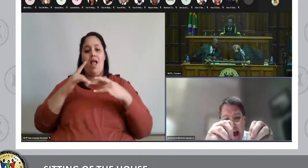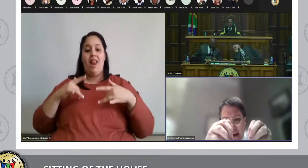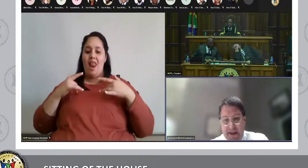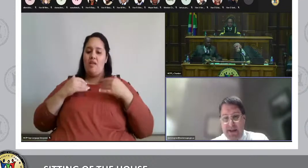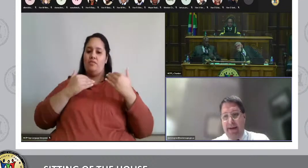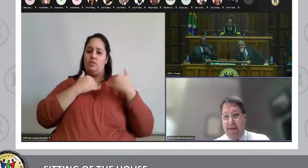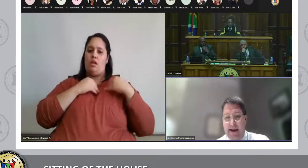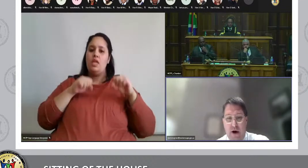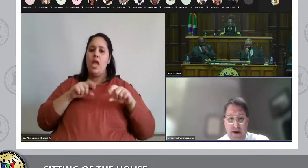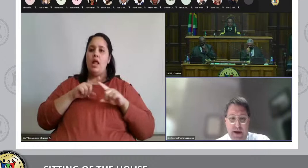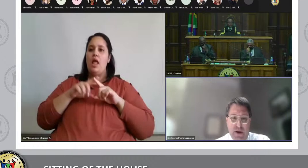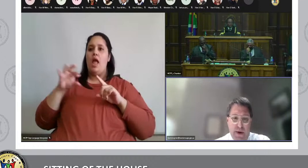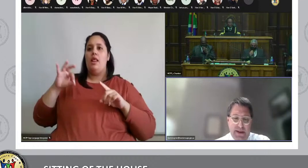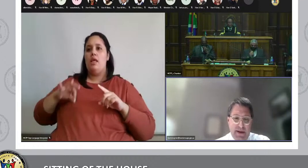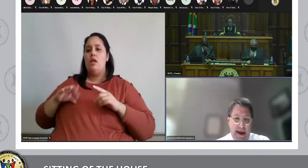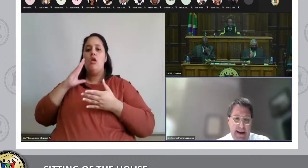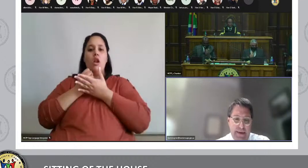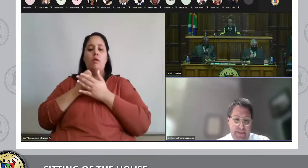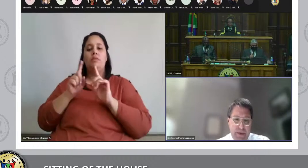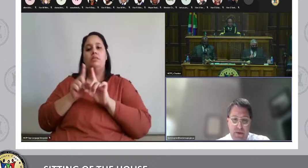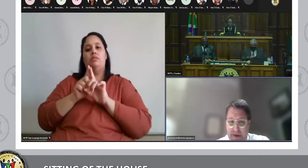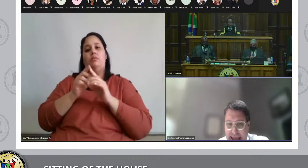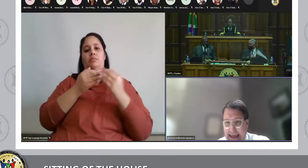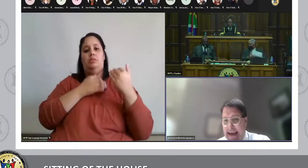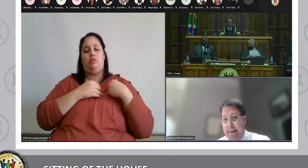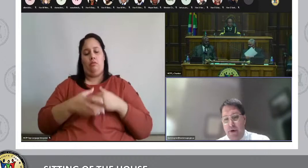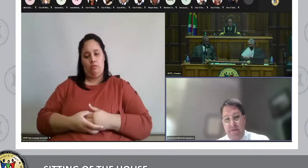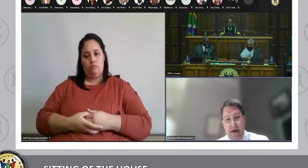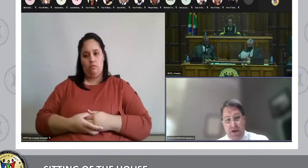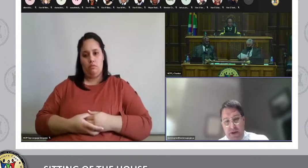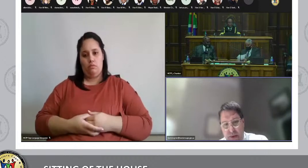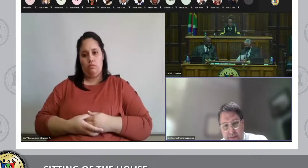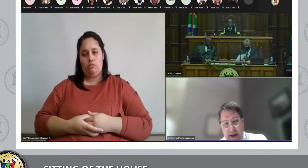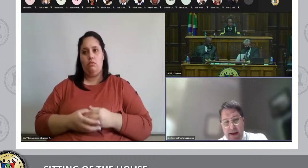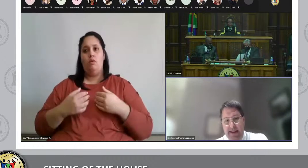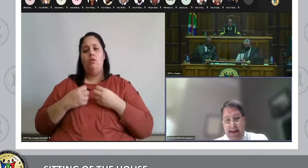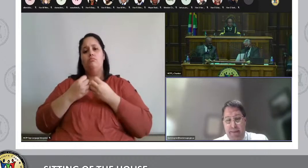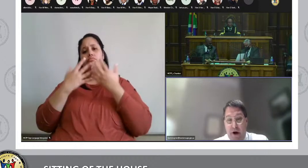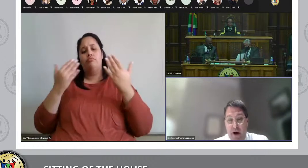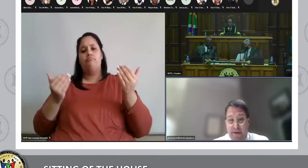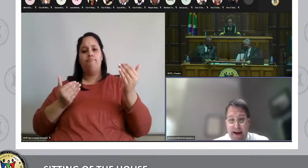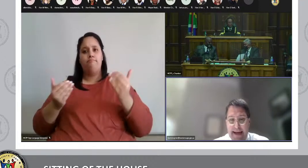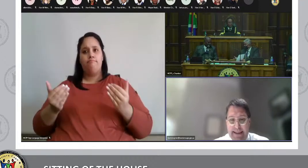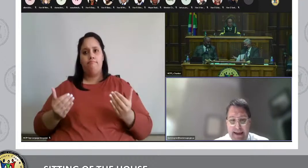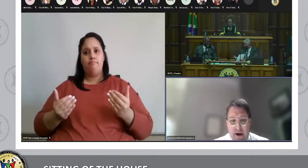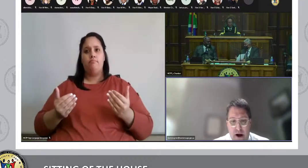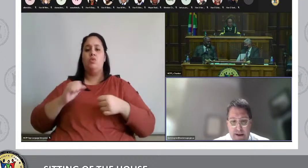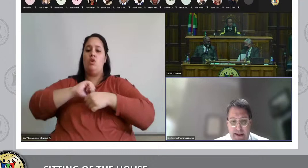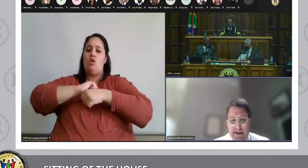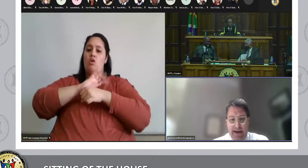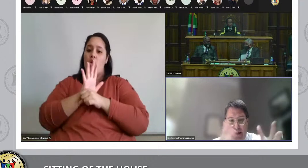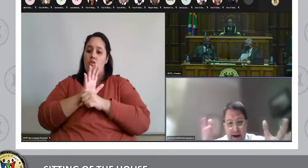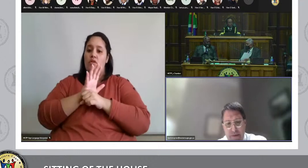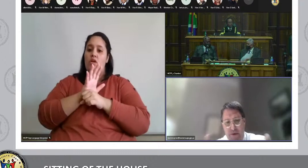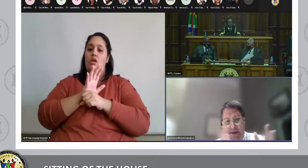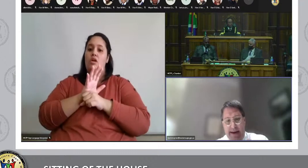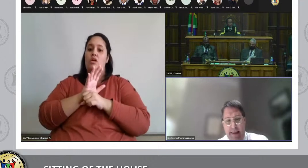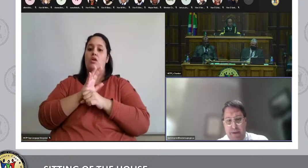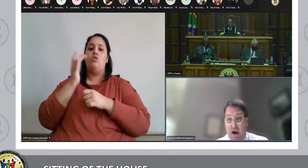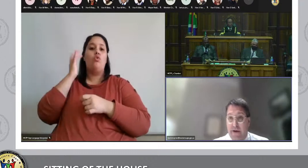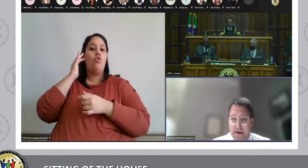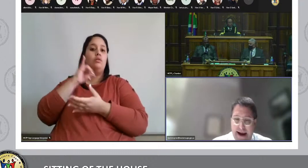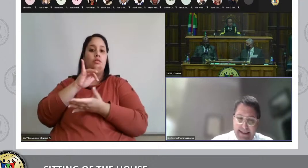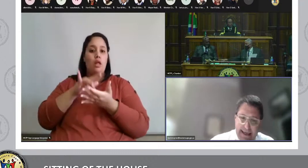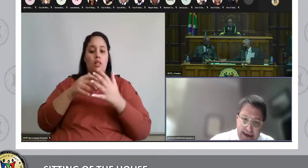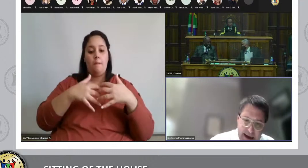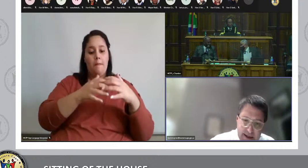can save the economy in the Western Cape. We've taken a number of measures. We've set up a COVID-19 content center. We've set